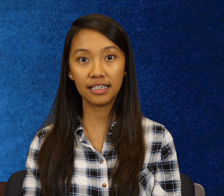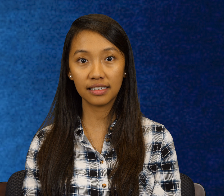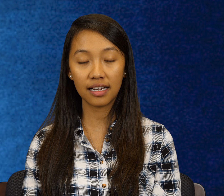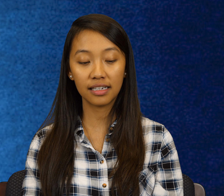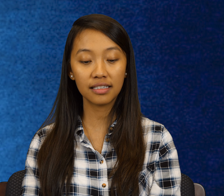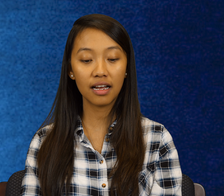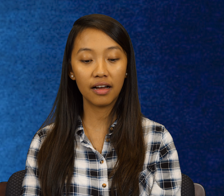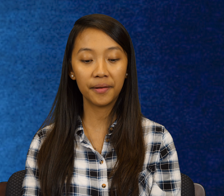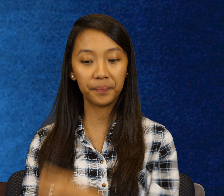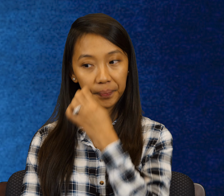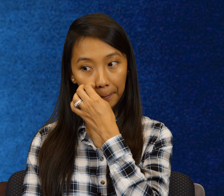it to us,